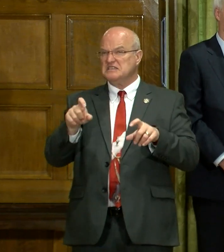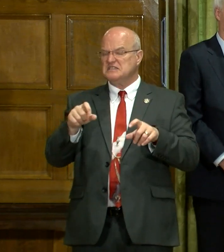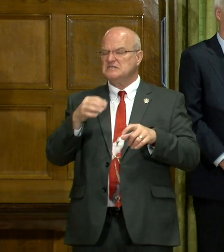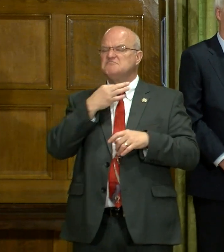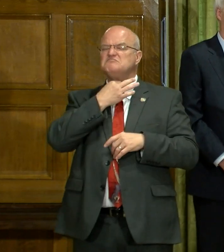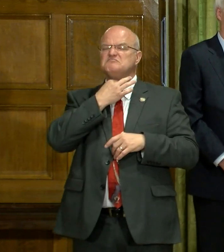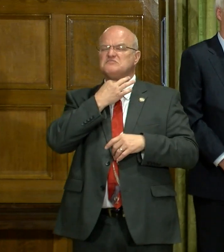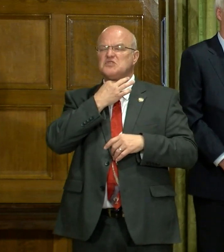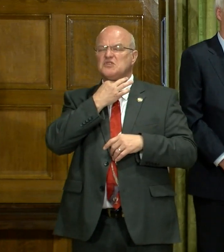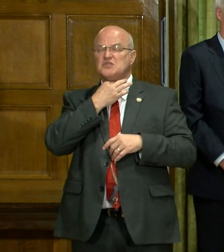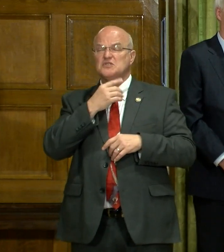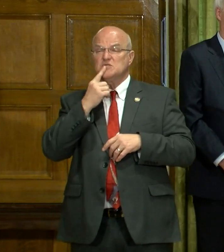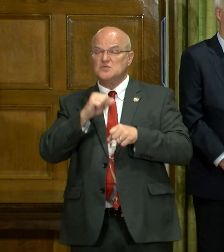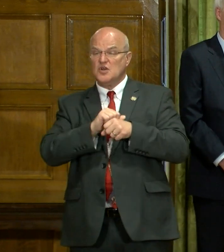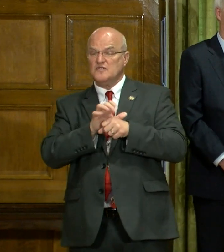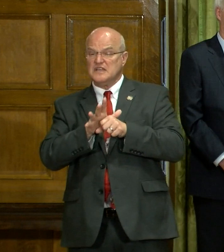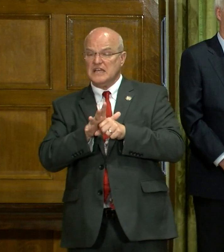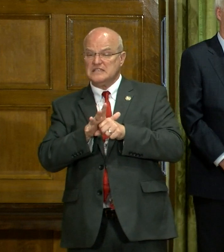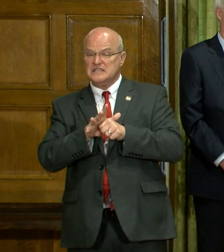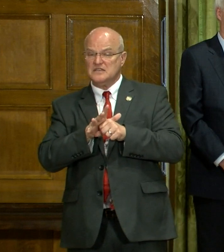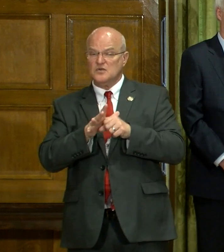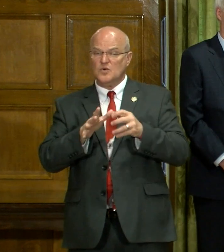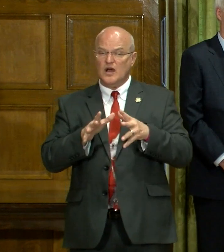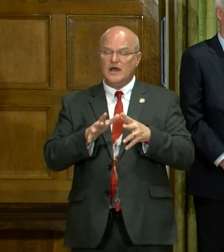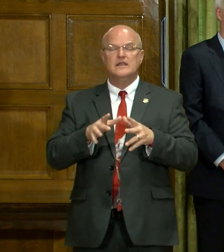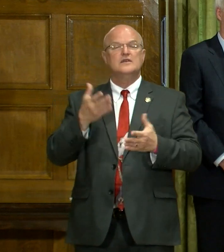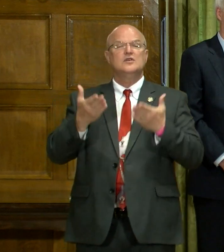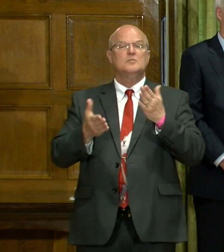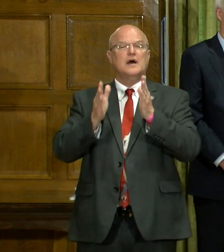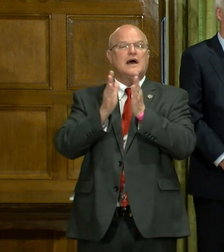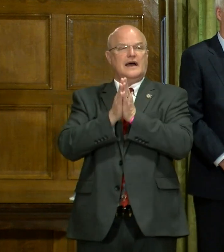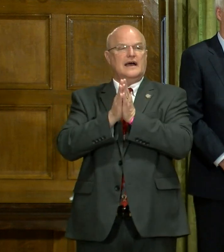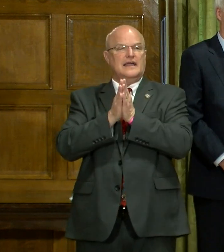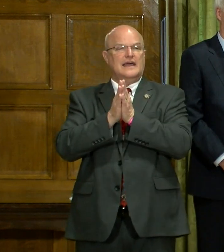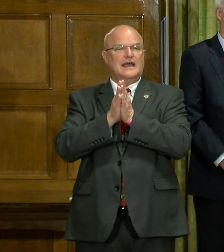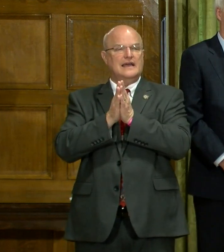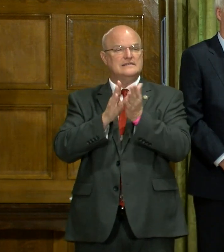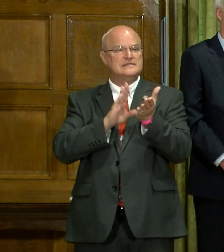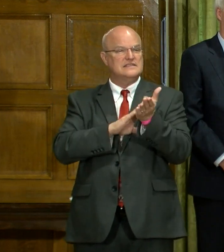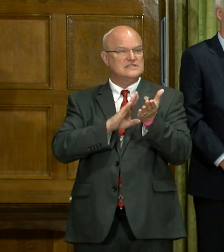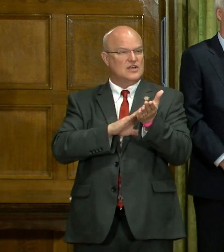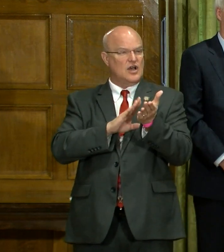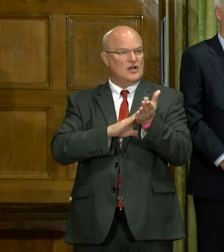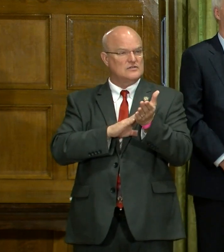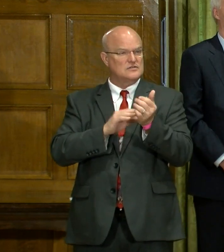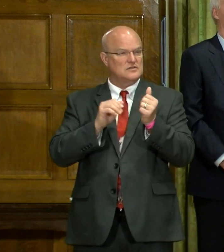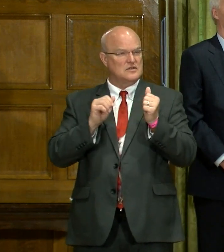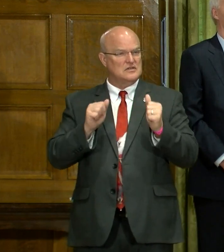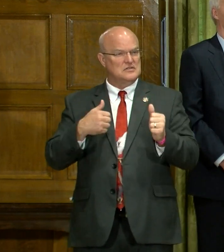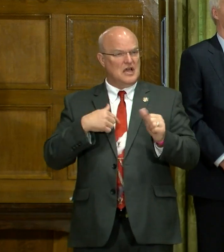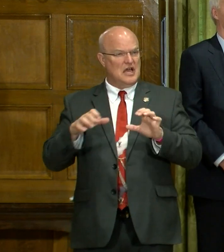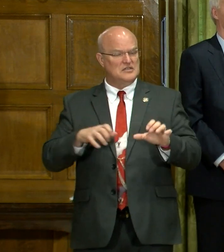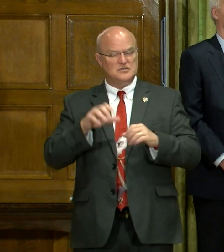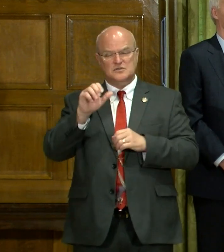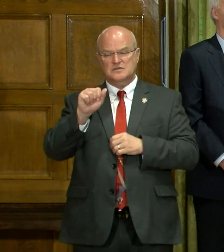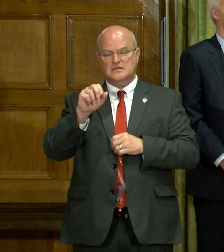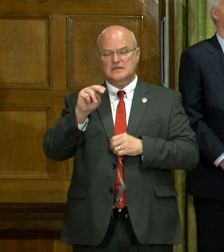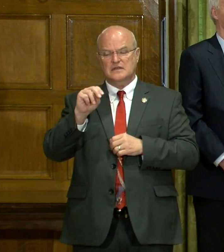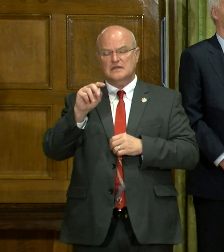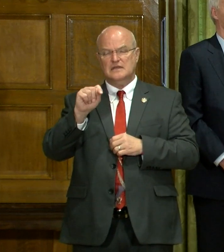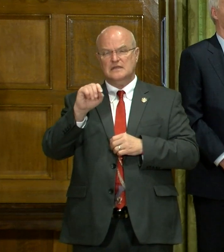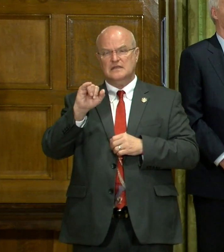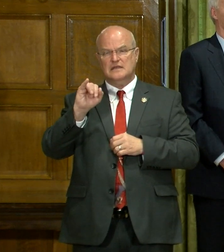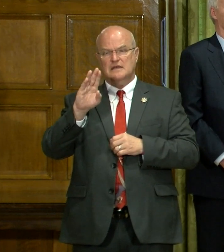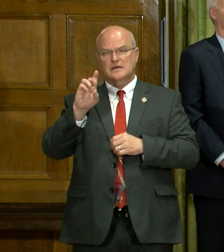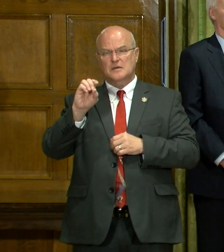of curious, was it COVID-19? Well, you might ask your doctor, should I do an antibody test?